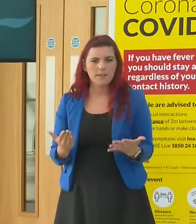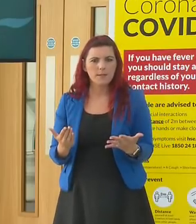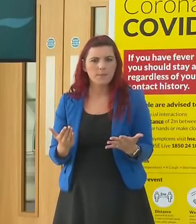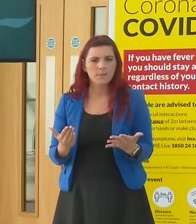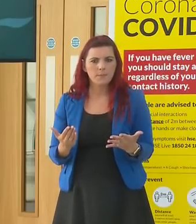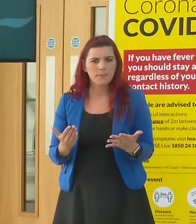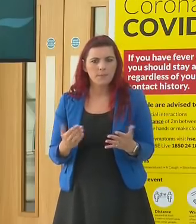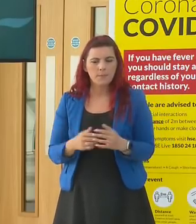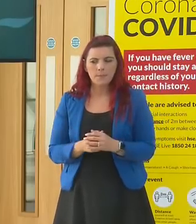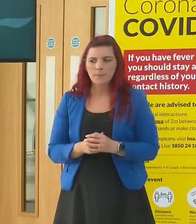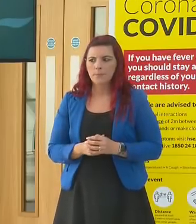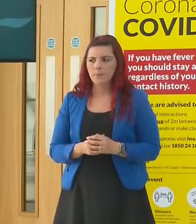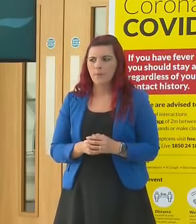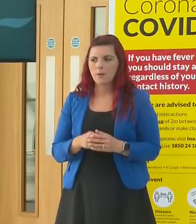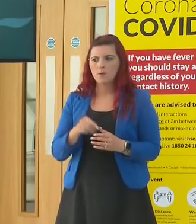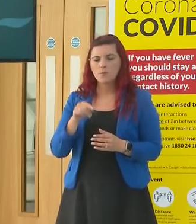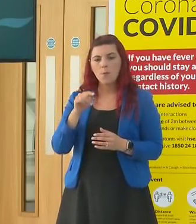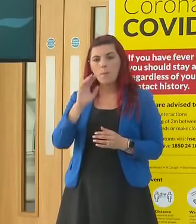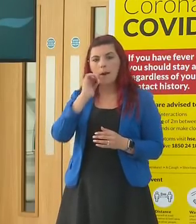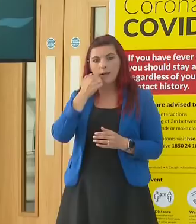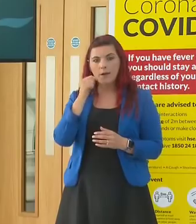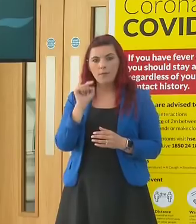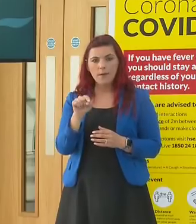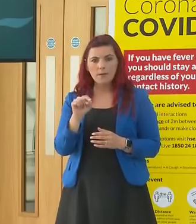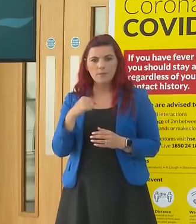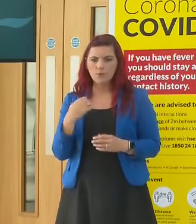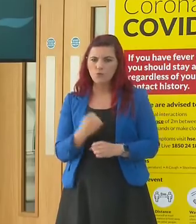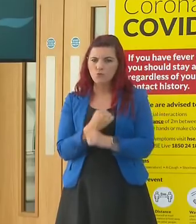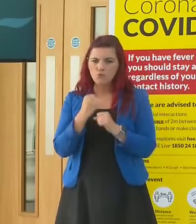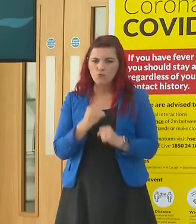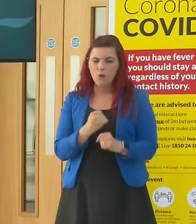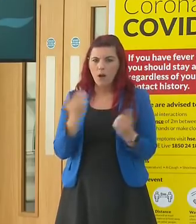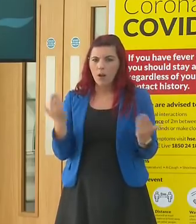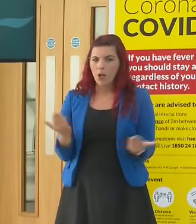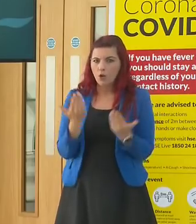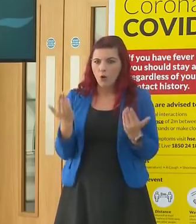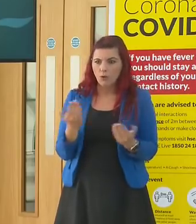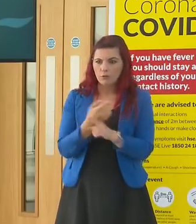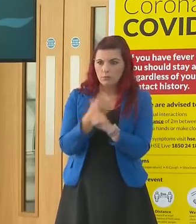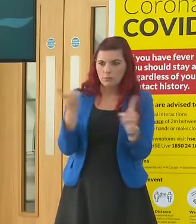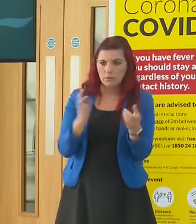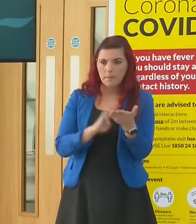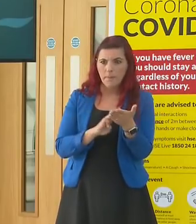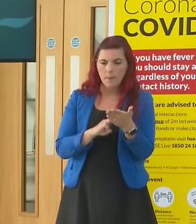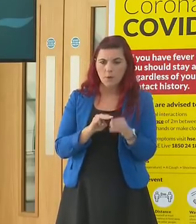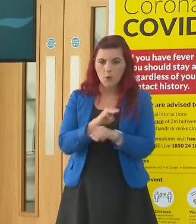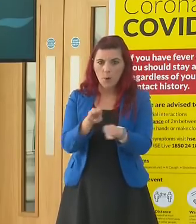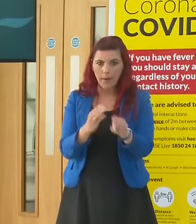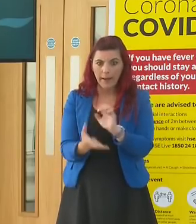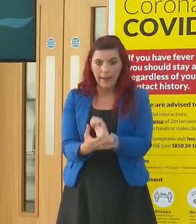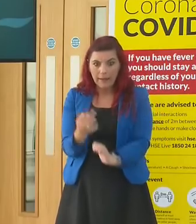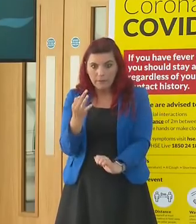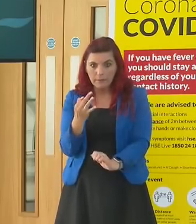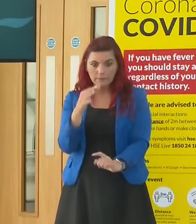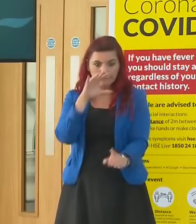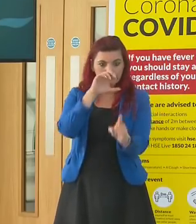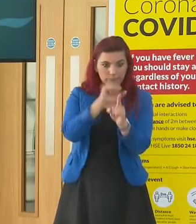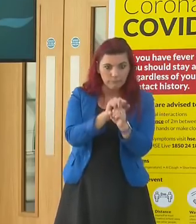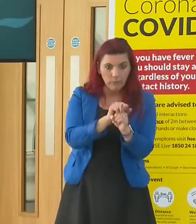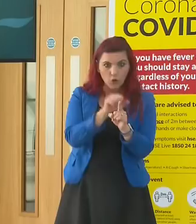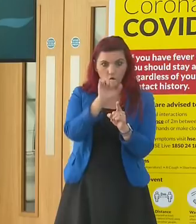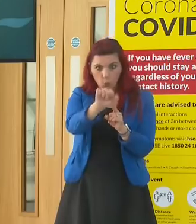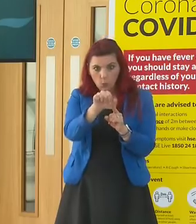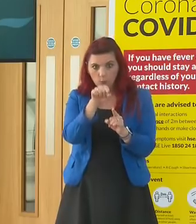tracing. And therefore, I strongly urge members of the public, as they are identified as close